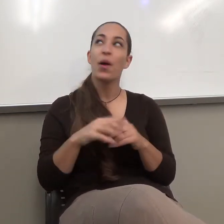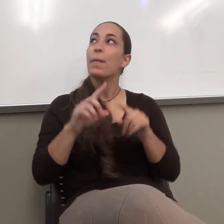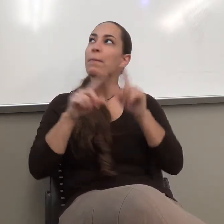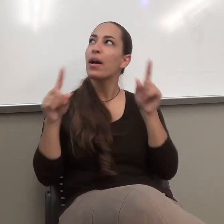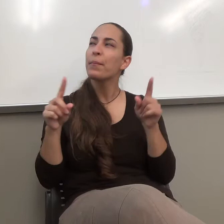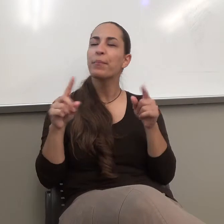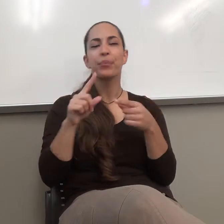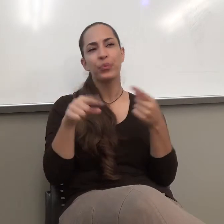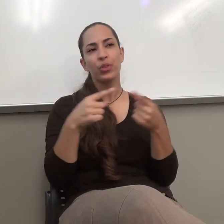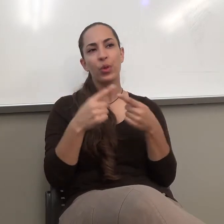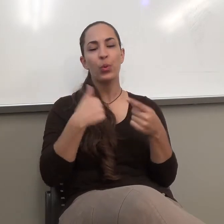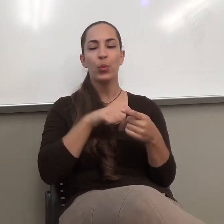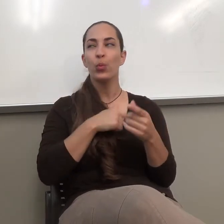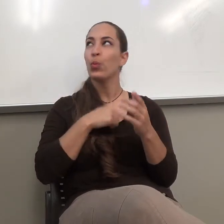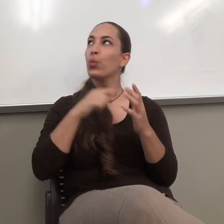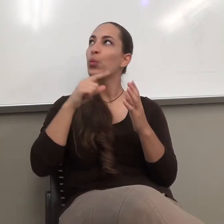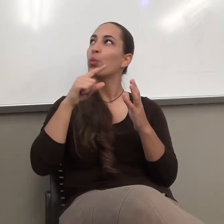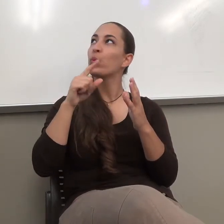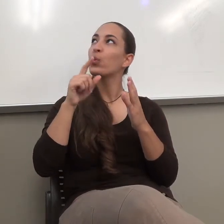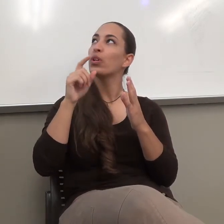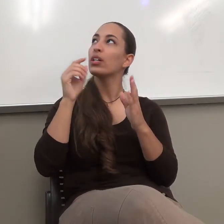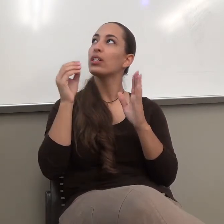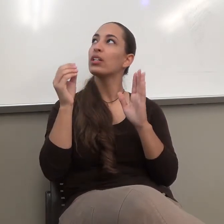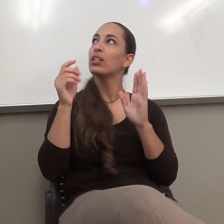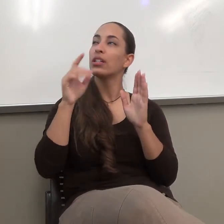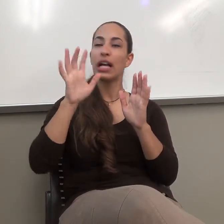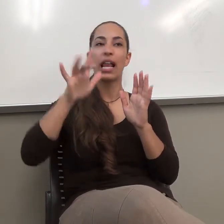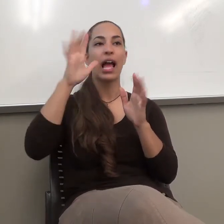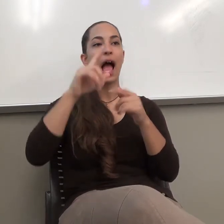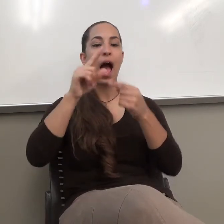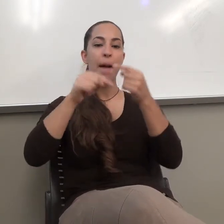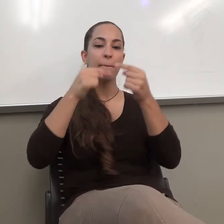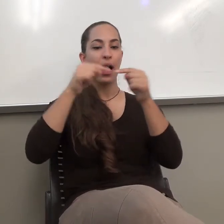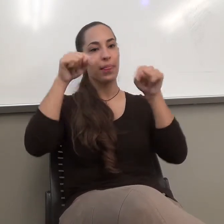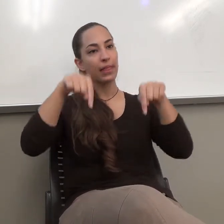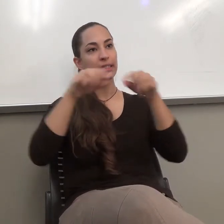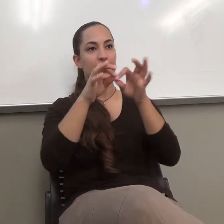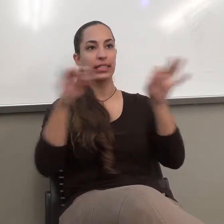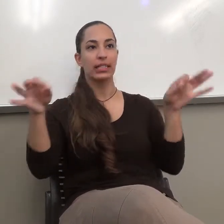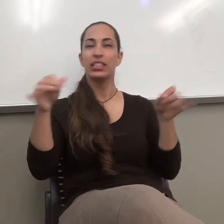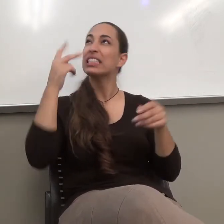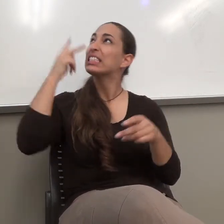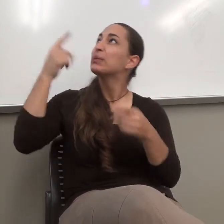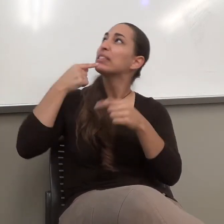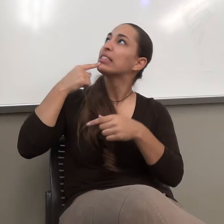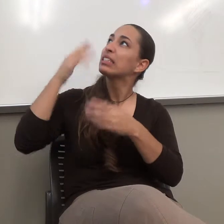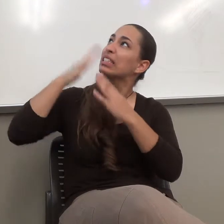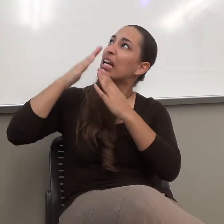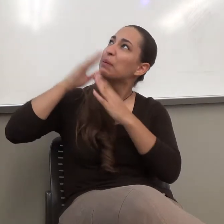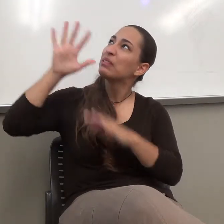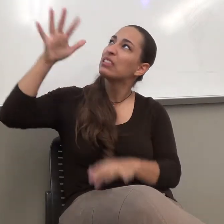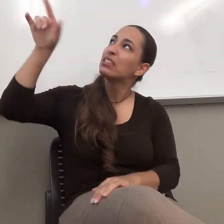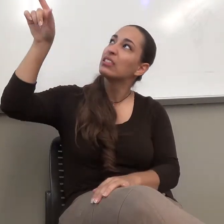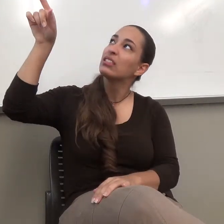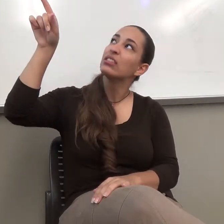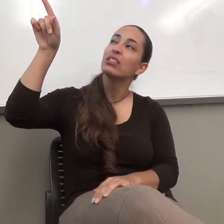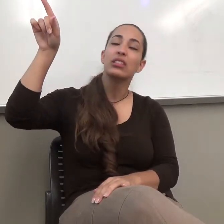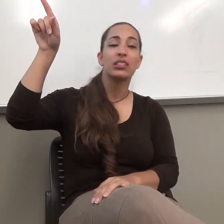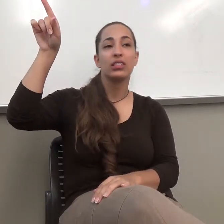said about this sentence, see what it says up there at the top? It tells you what the